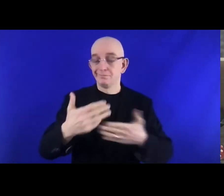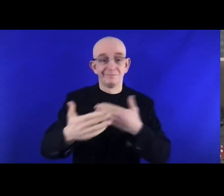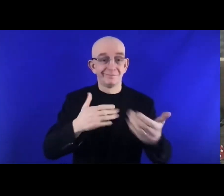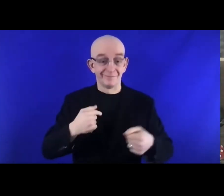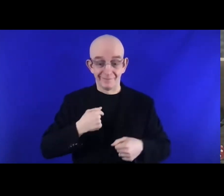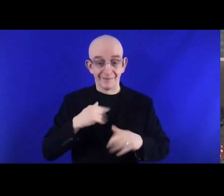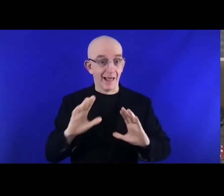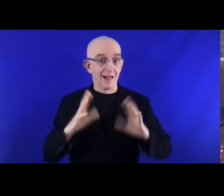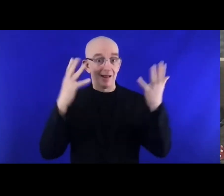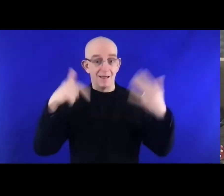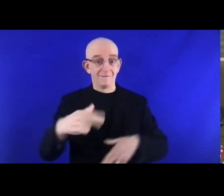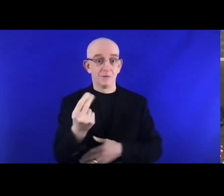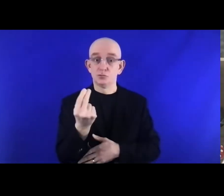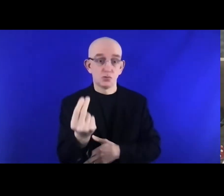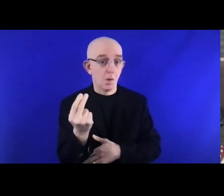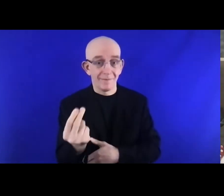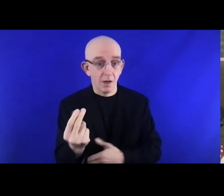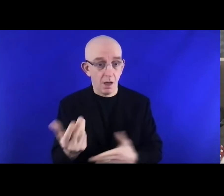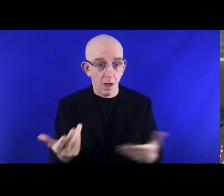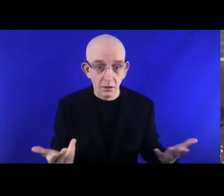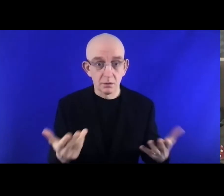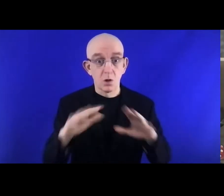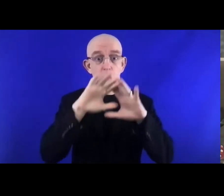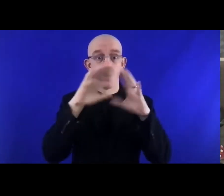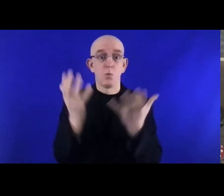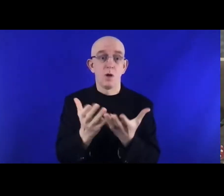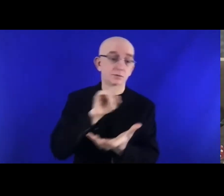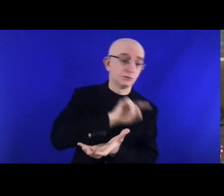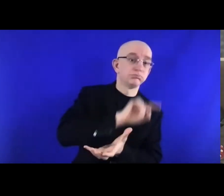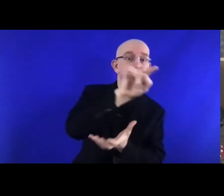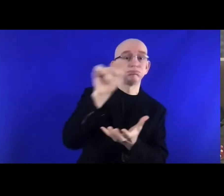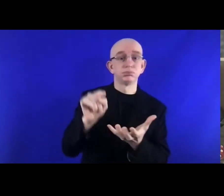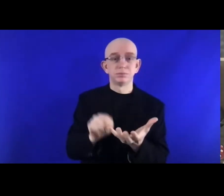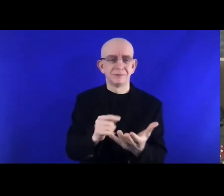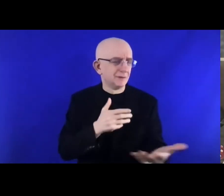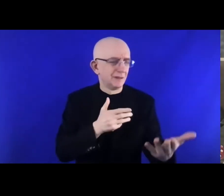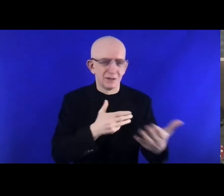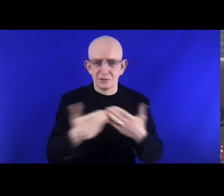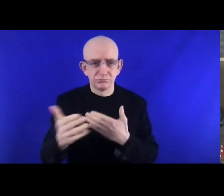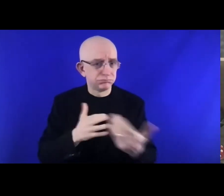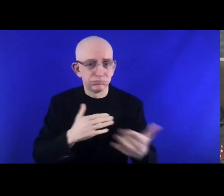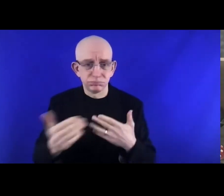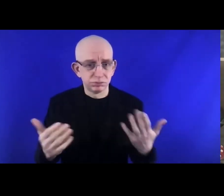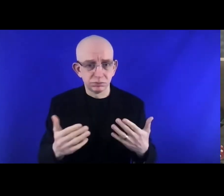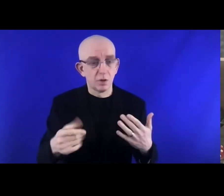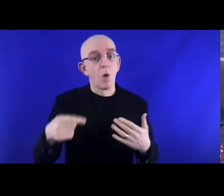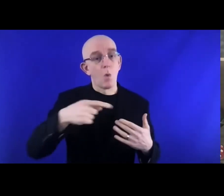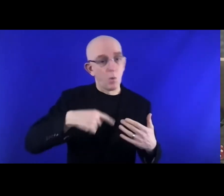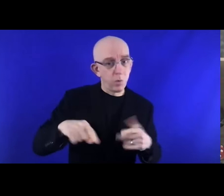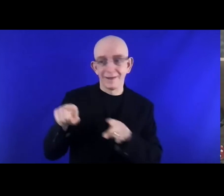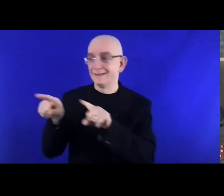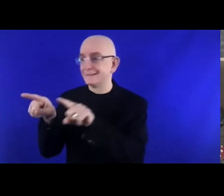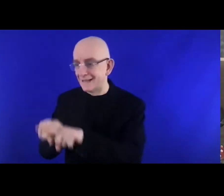and we have to start like addressing it and trying to make it